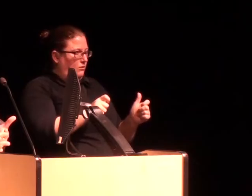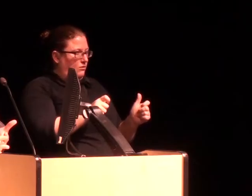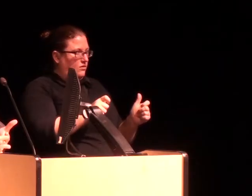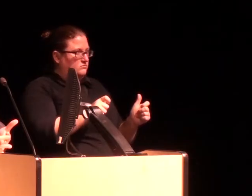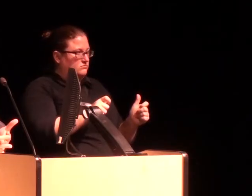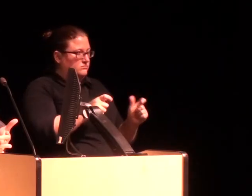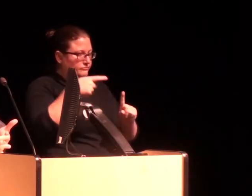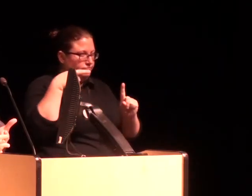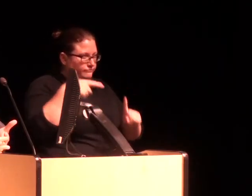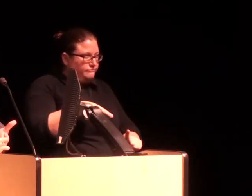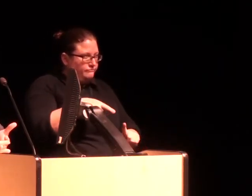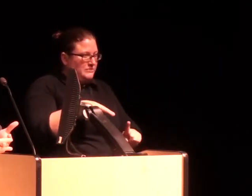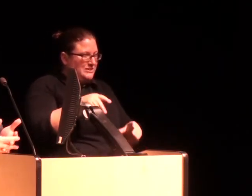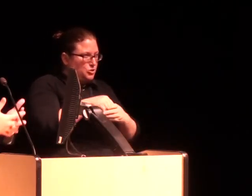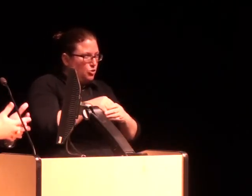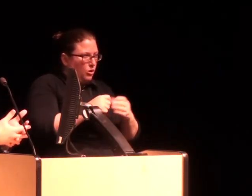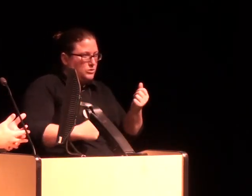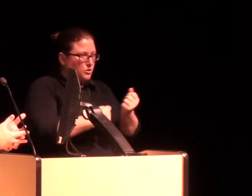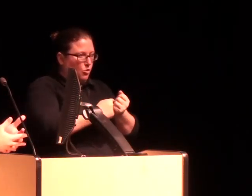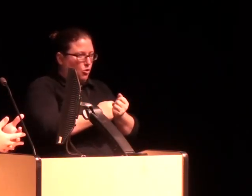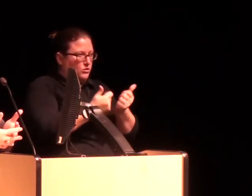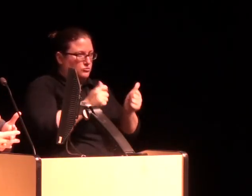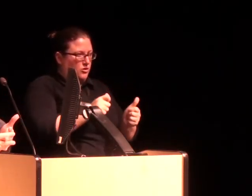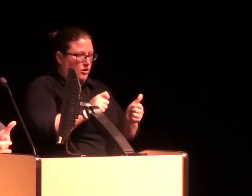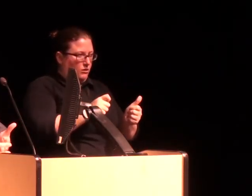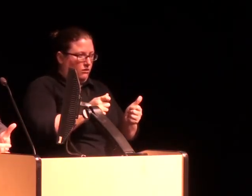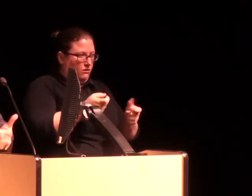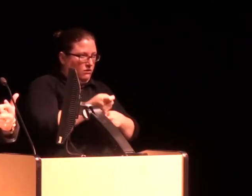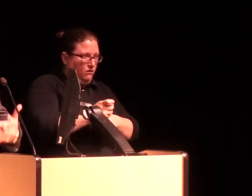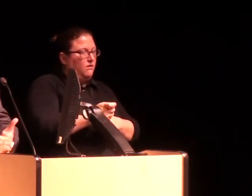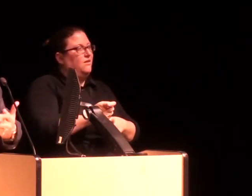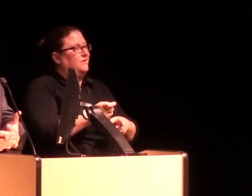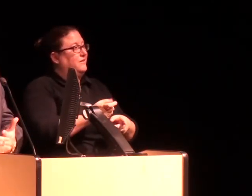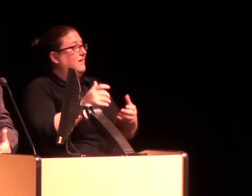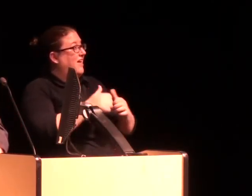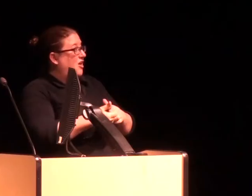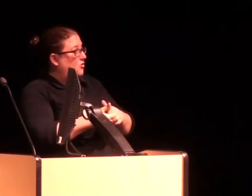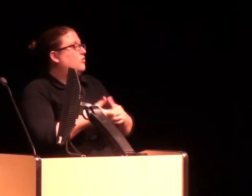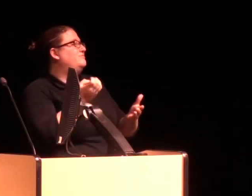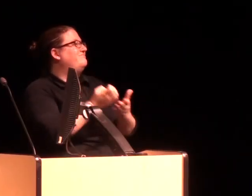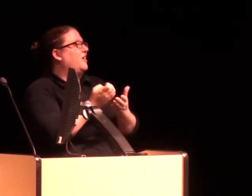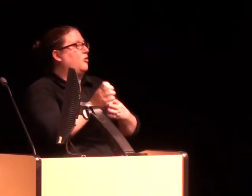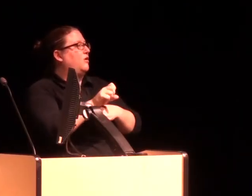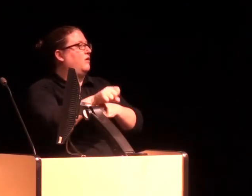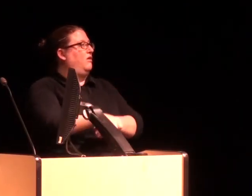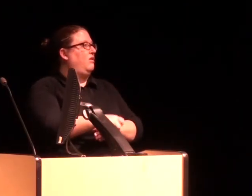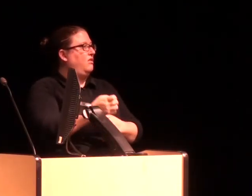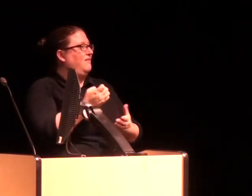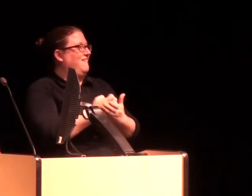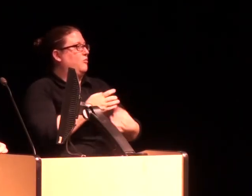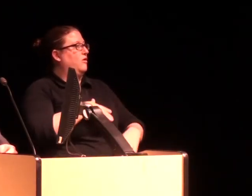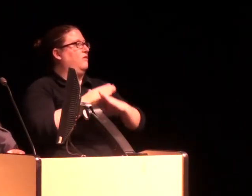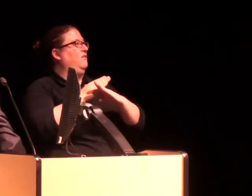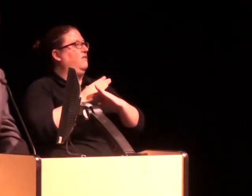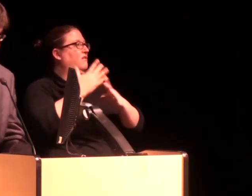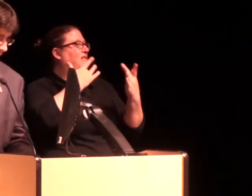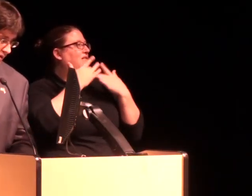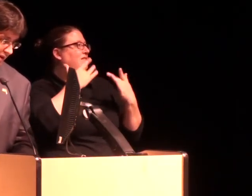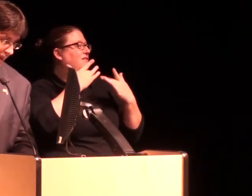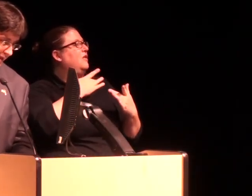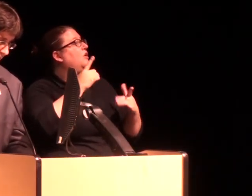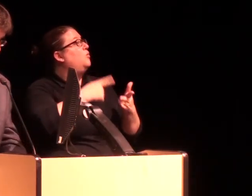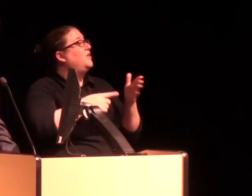And how can we do that? Well, with economic disadvantage and hardship. And what he proposed? Well, you can